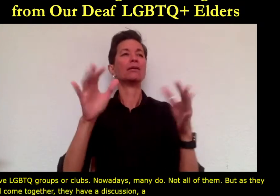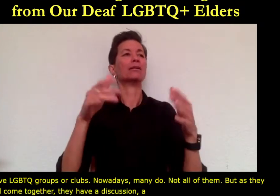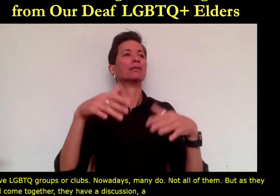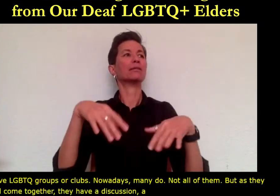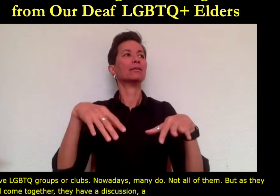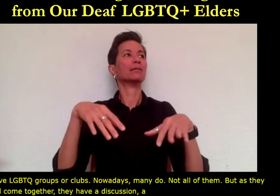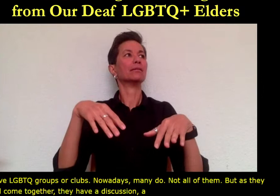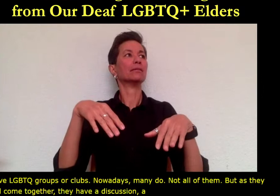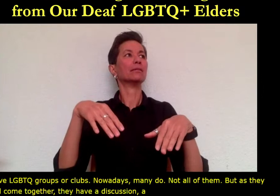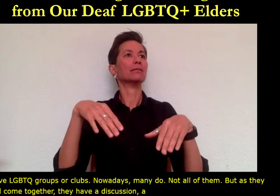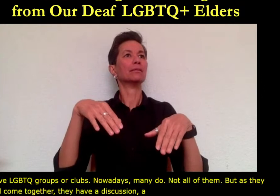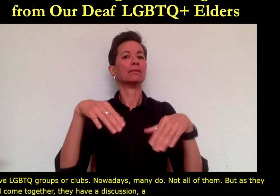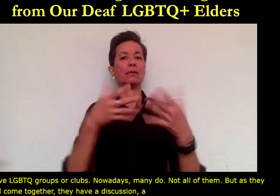together and have a connection